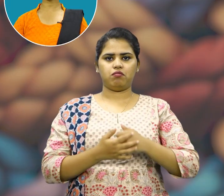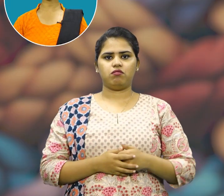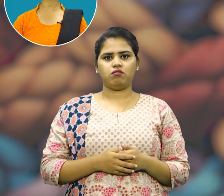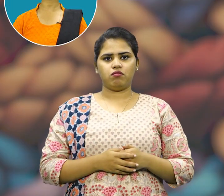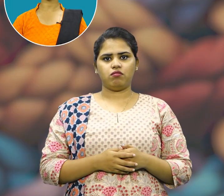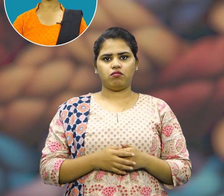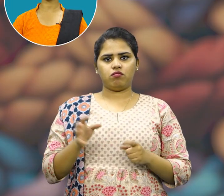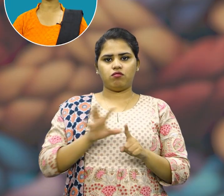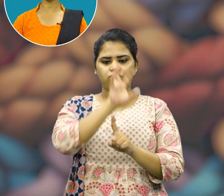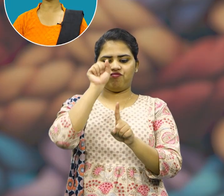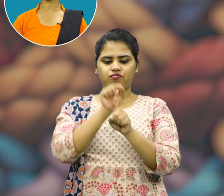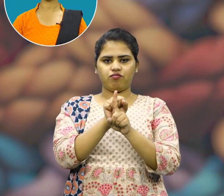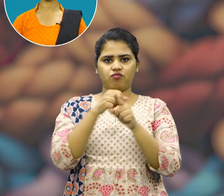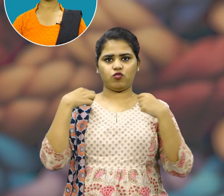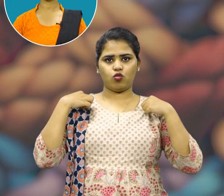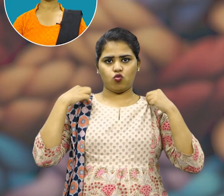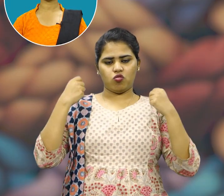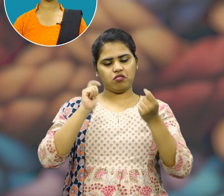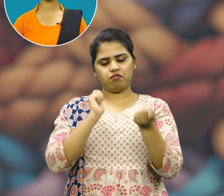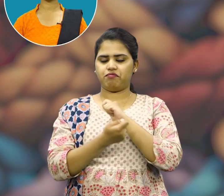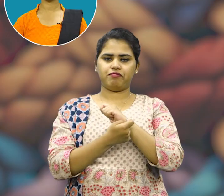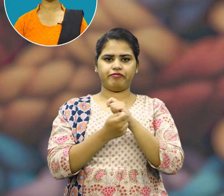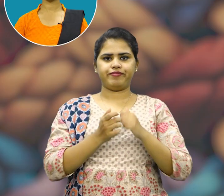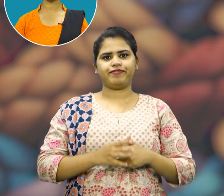and changed the costume culture.